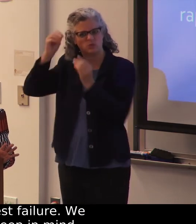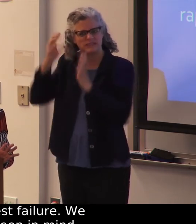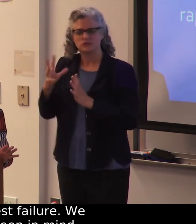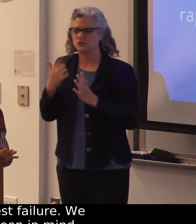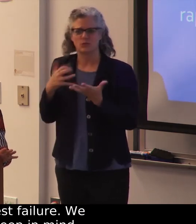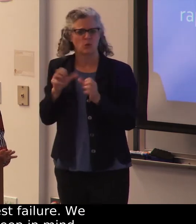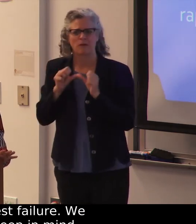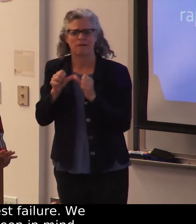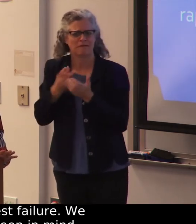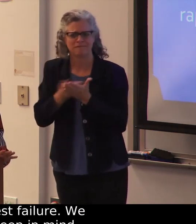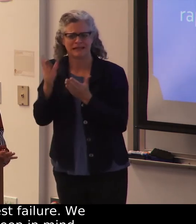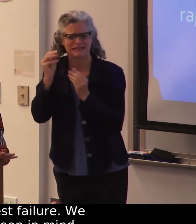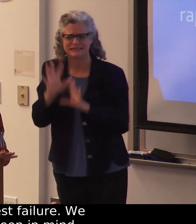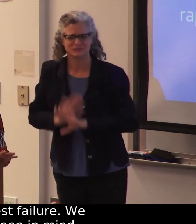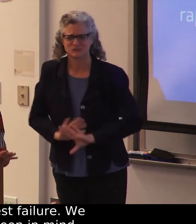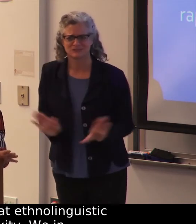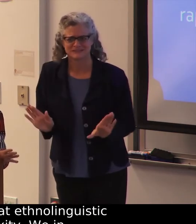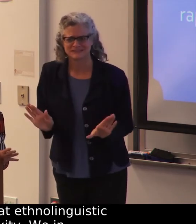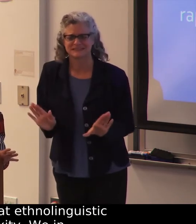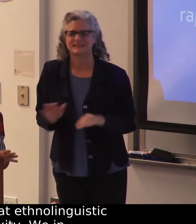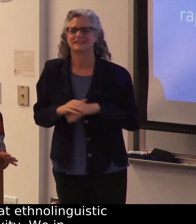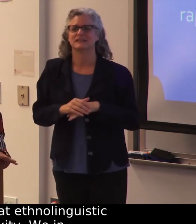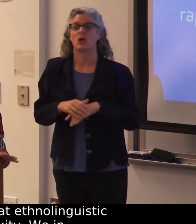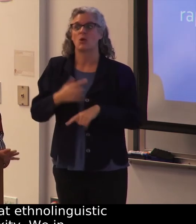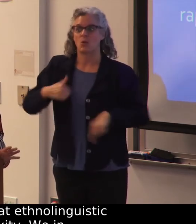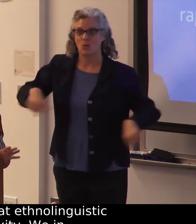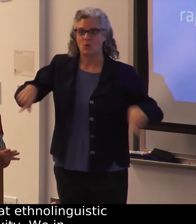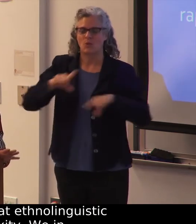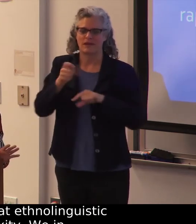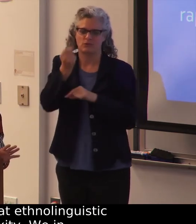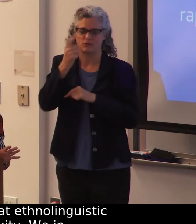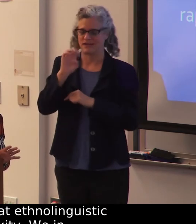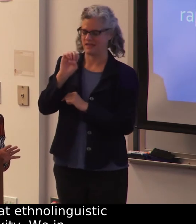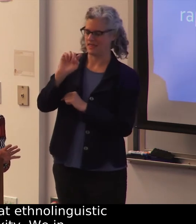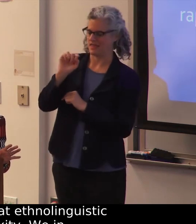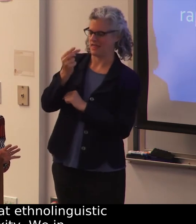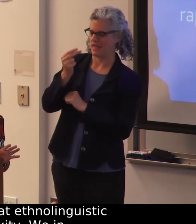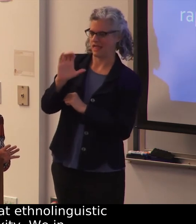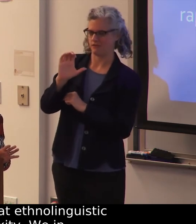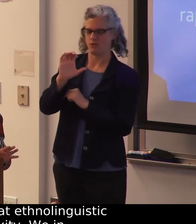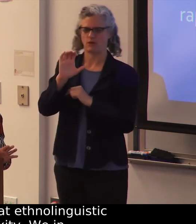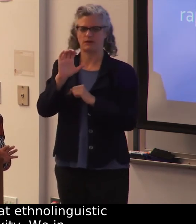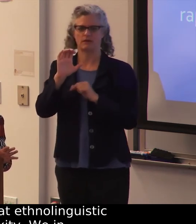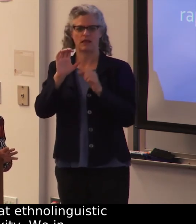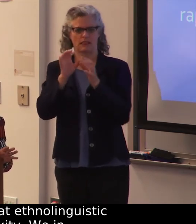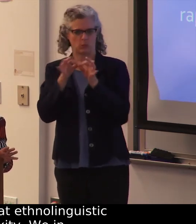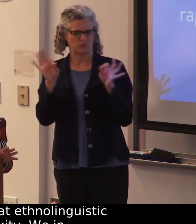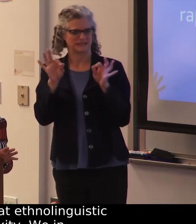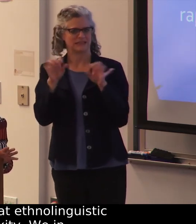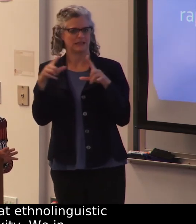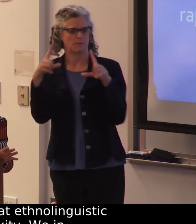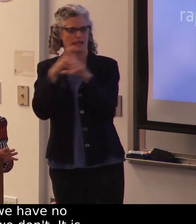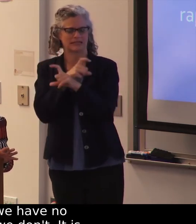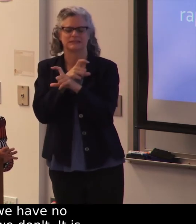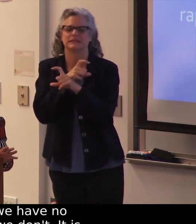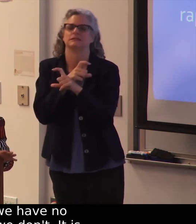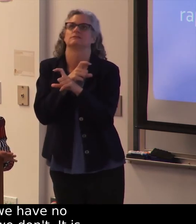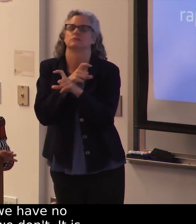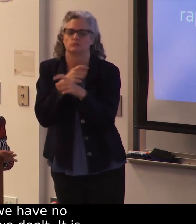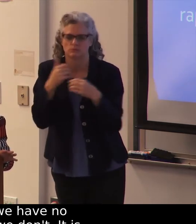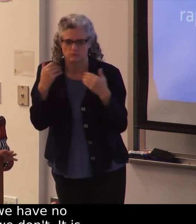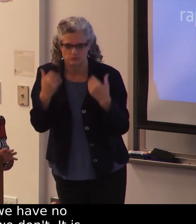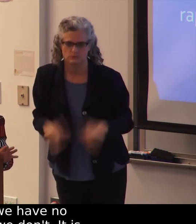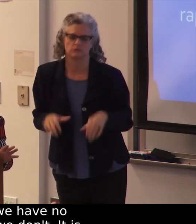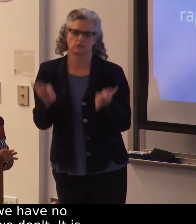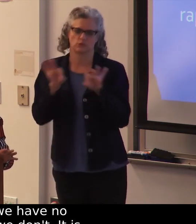We want to keep in mind that we need to understand that ethno-linguistic complexity. We, in particular, in what we